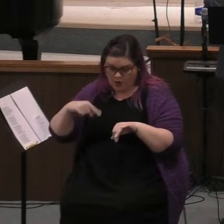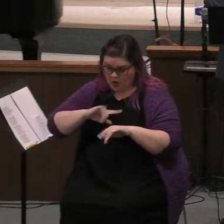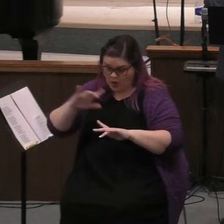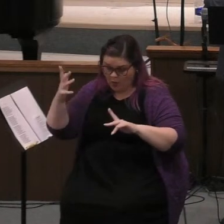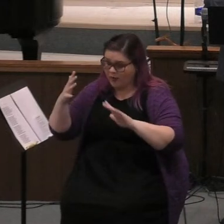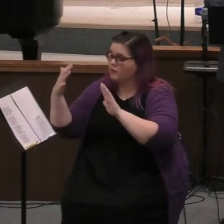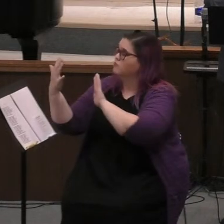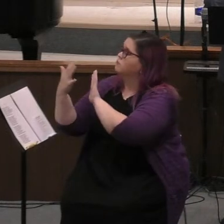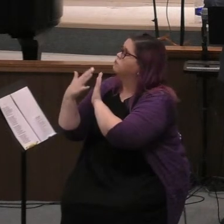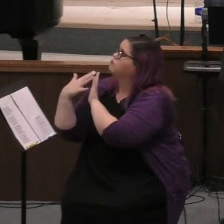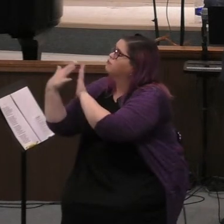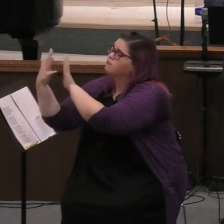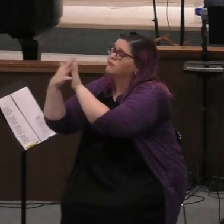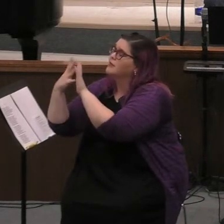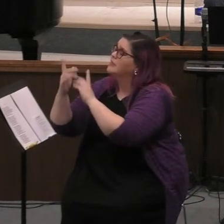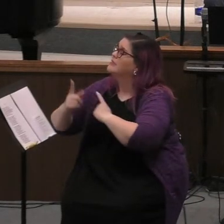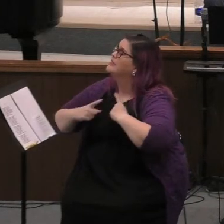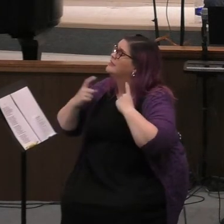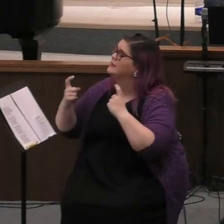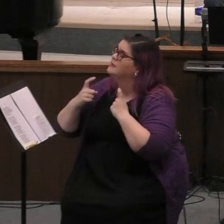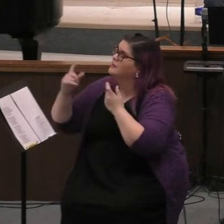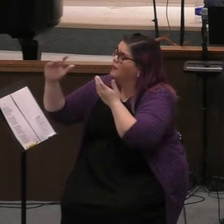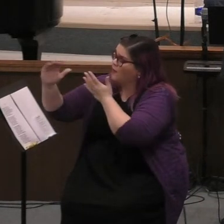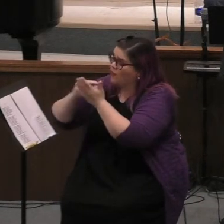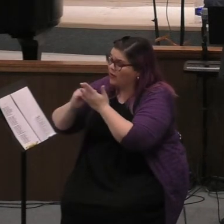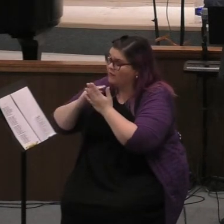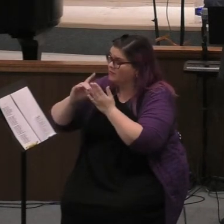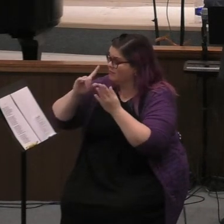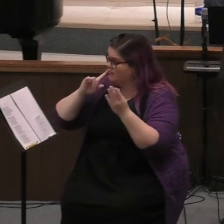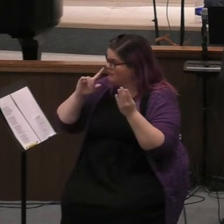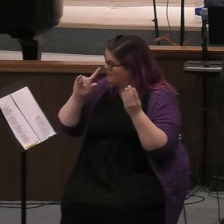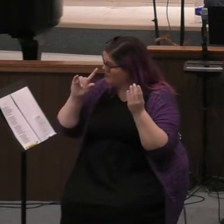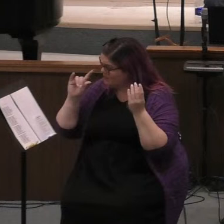to have all our sins forgiven for all eternity,